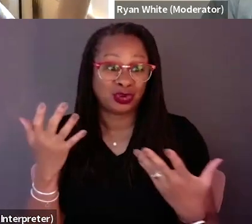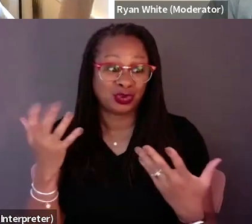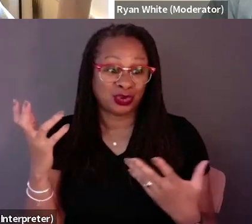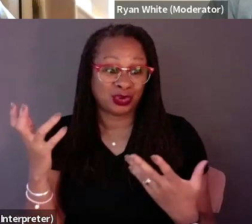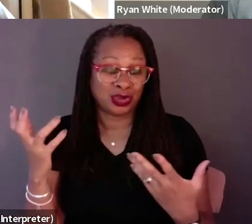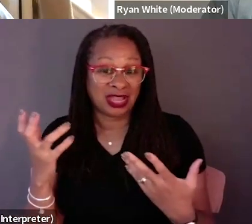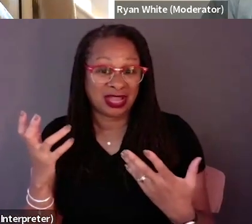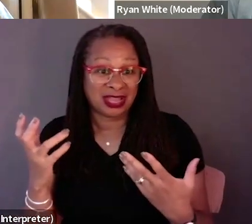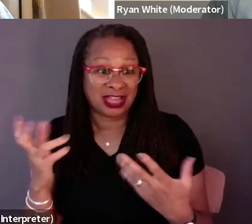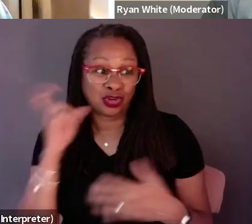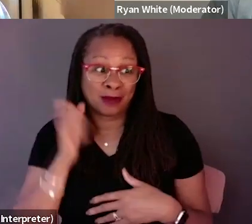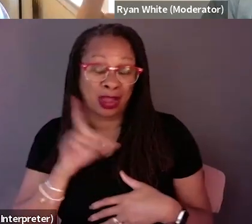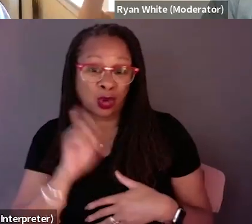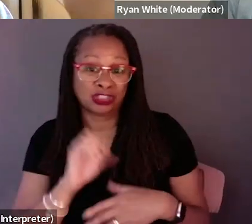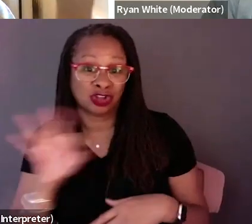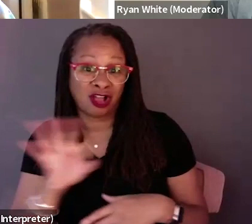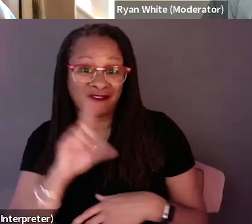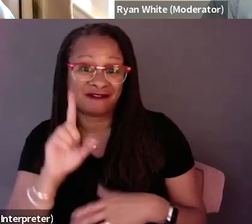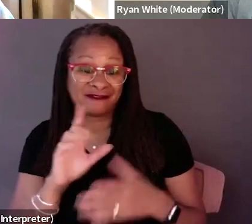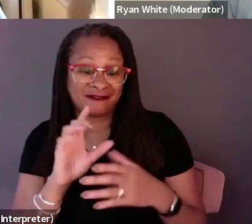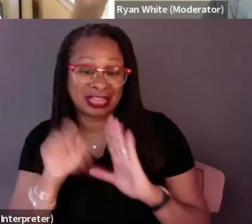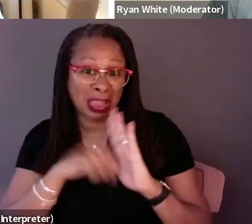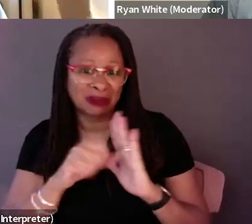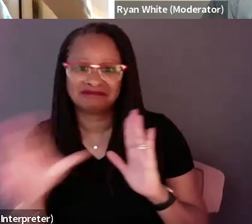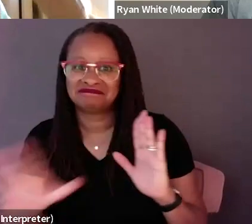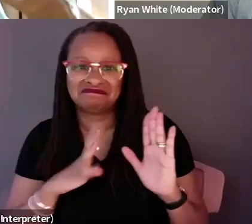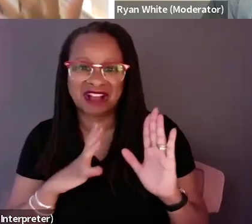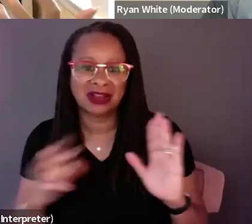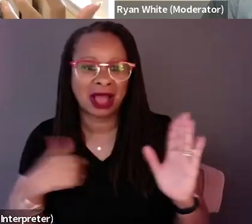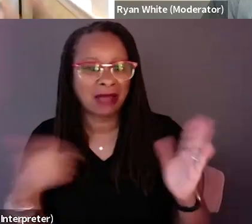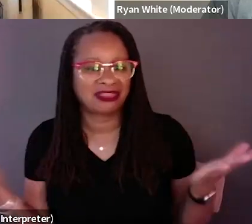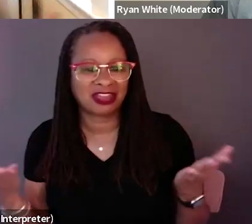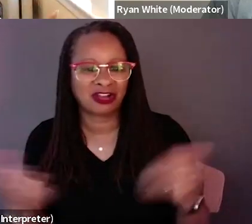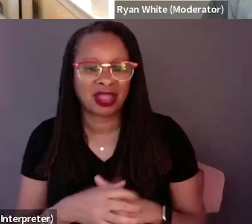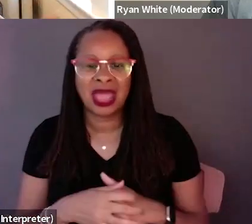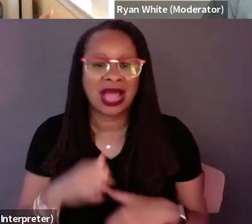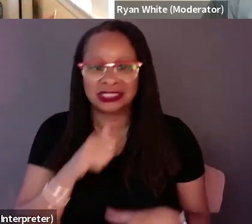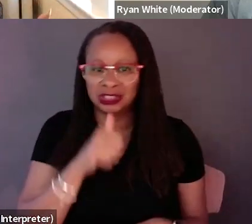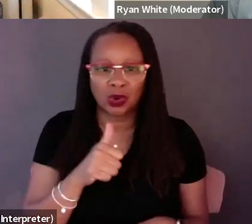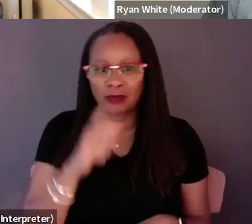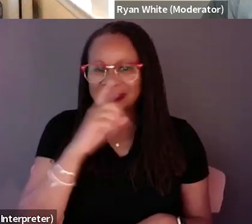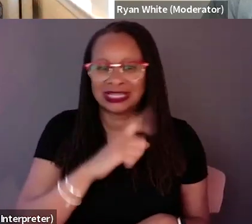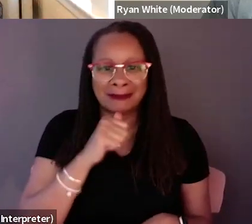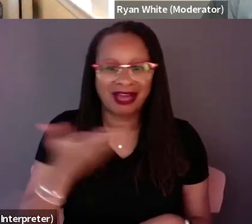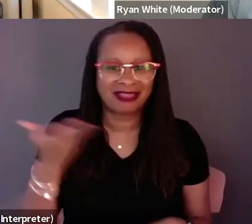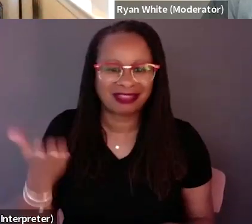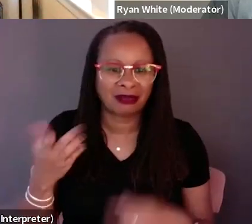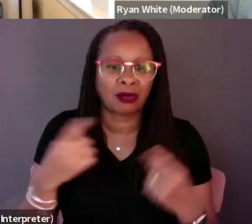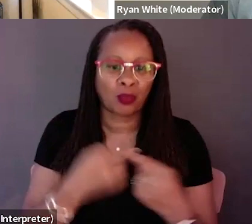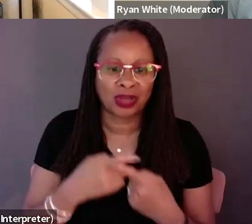my questions off camera, that's fine. I'm part of the, I'm there. I never really like to pretend like I'm not